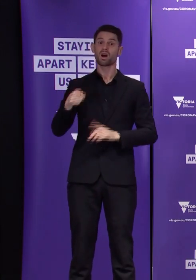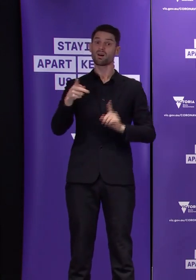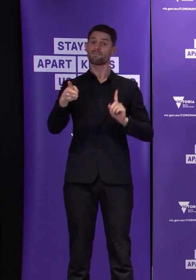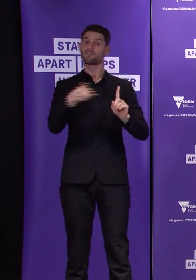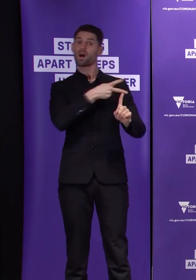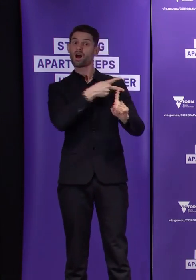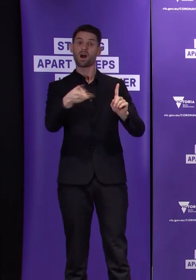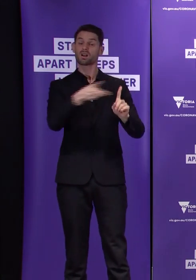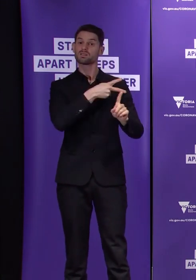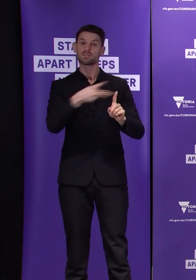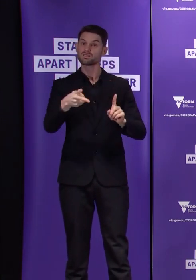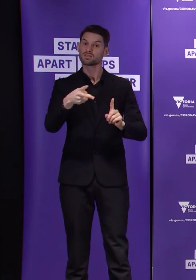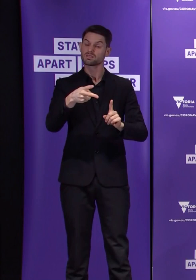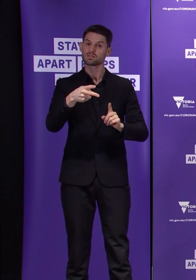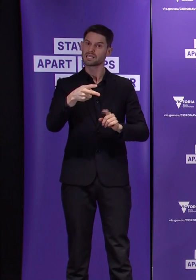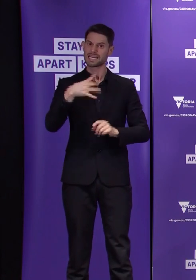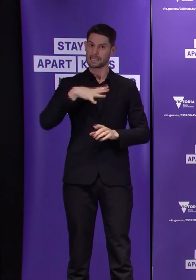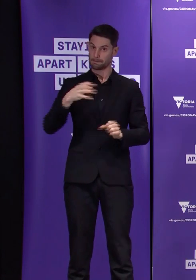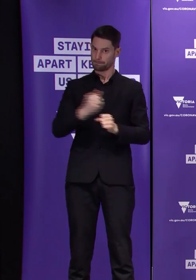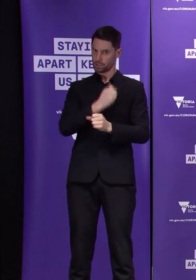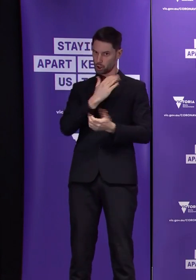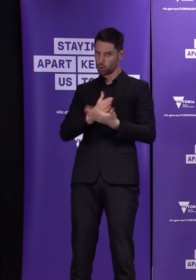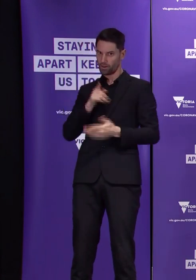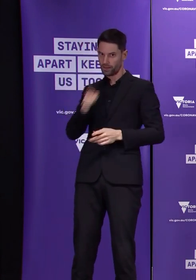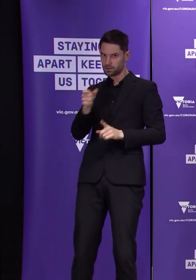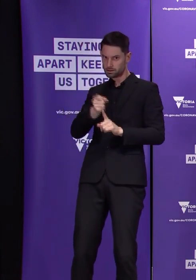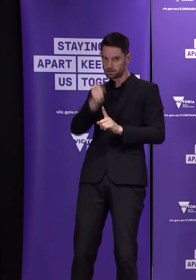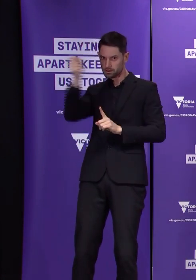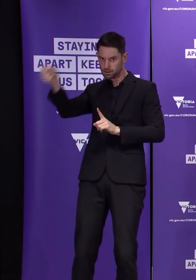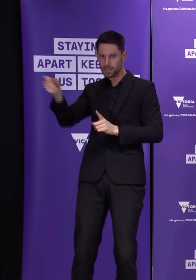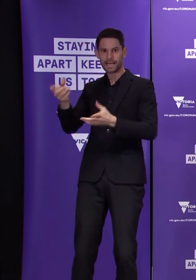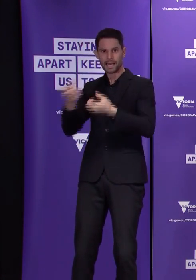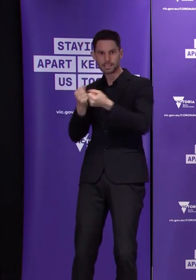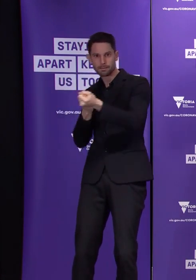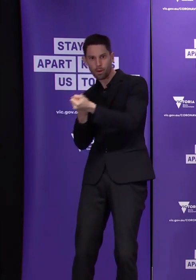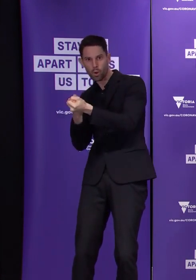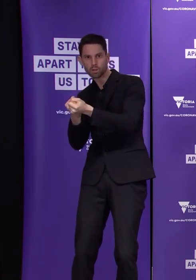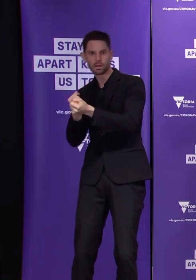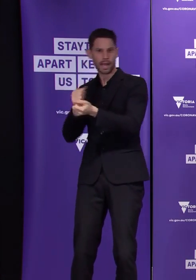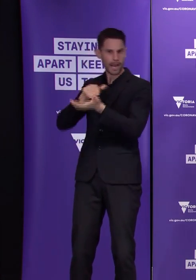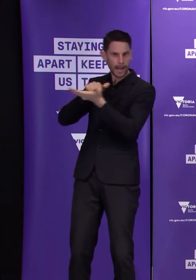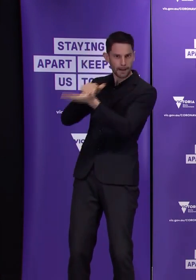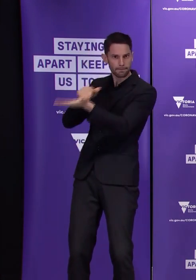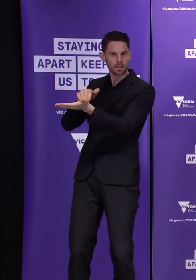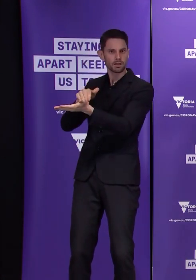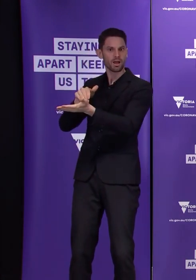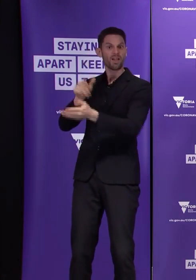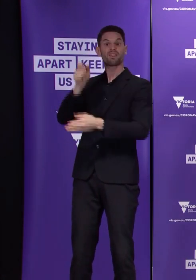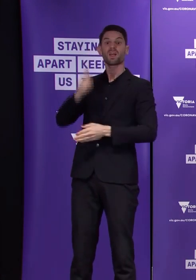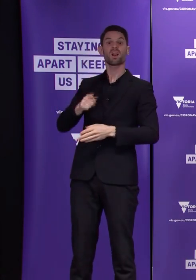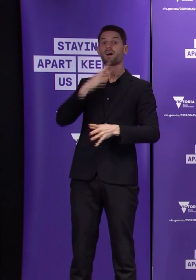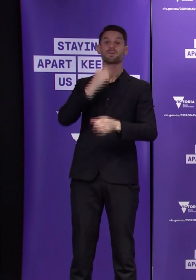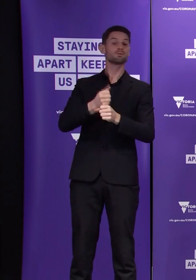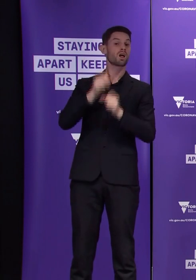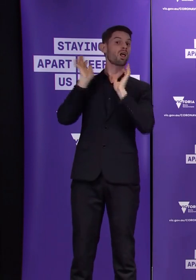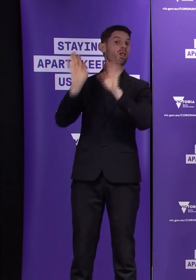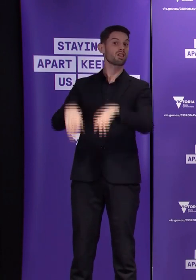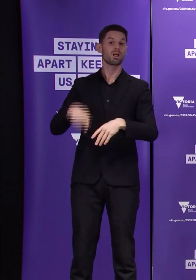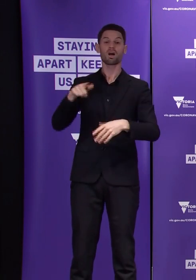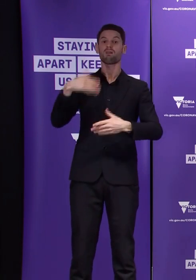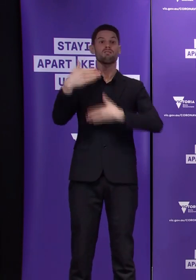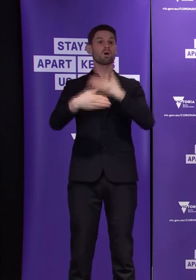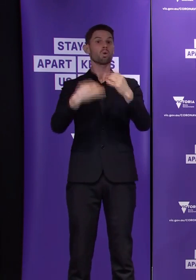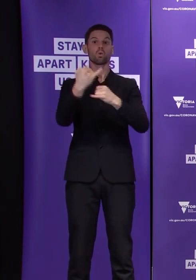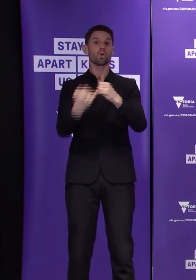in view of the system and actively engaged in the system, because that's one way that we can, of course, manage risk, but we can also ensure that